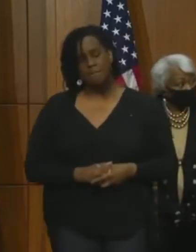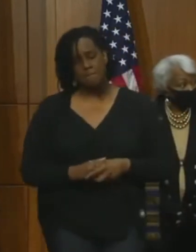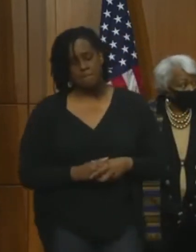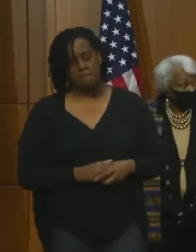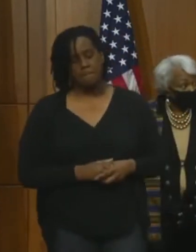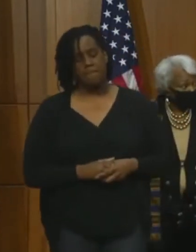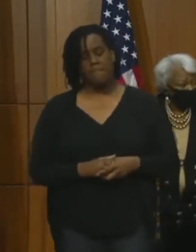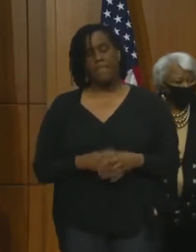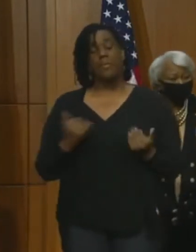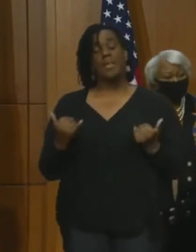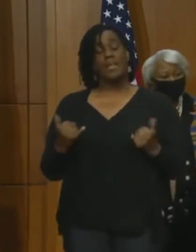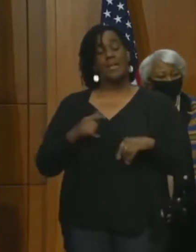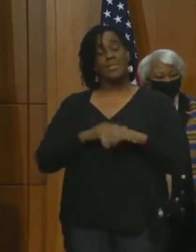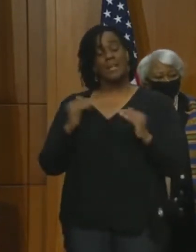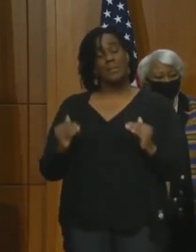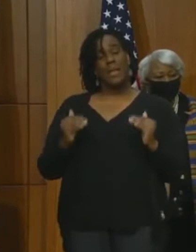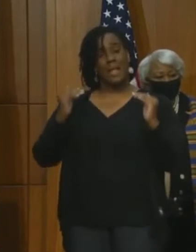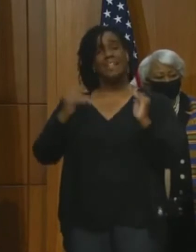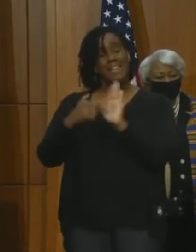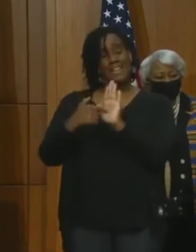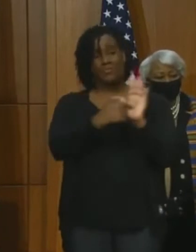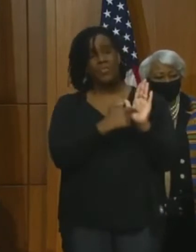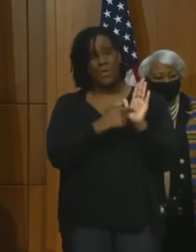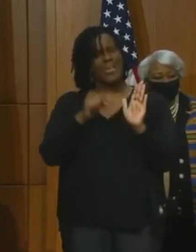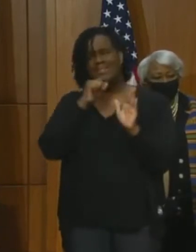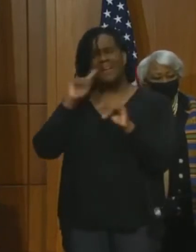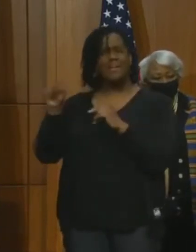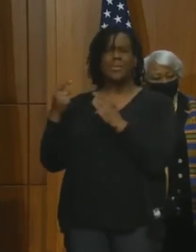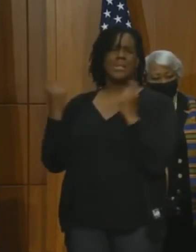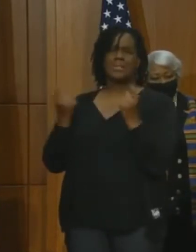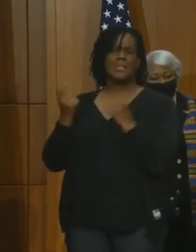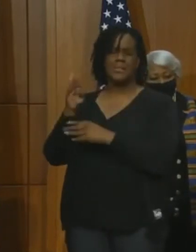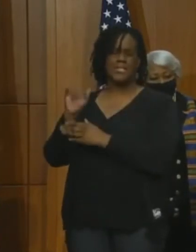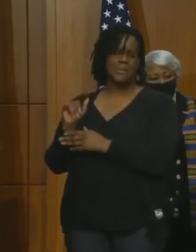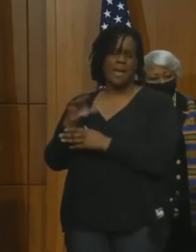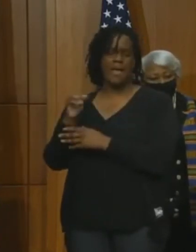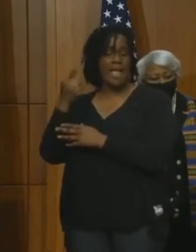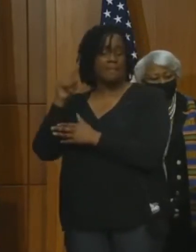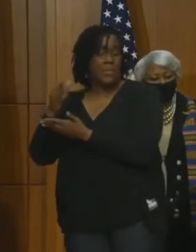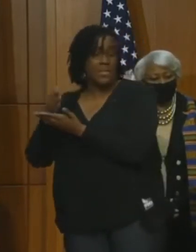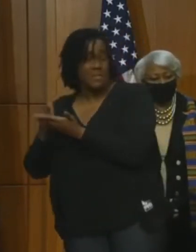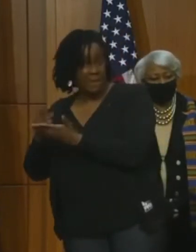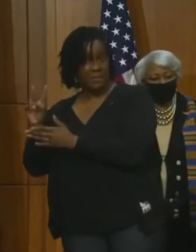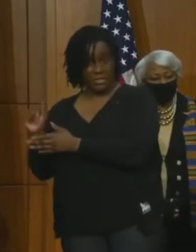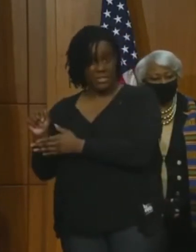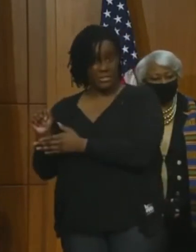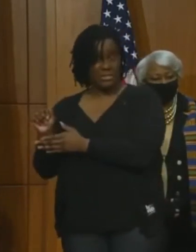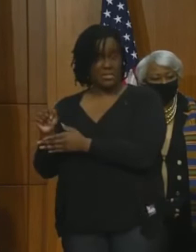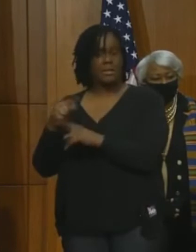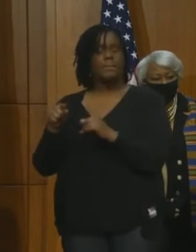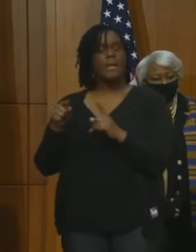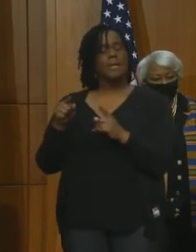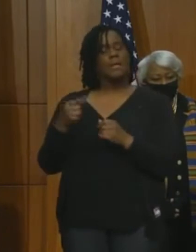It's time we elevate this, not just a celebration by and for some Virginians, but